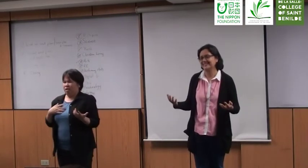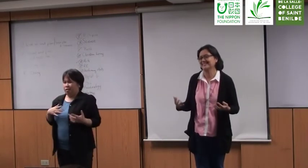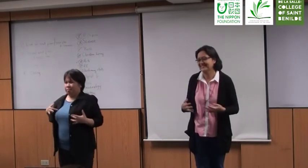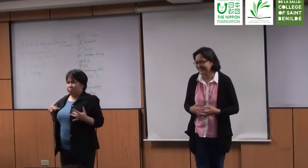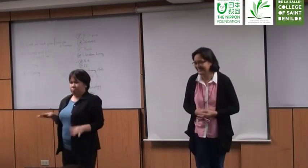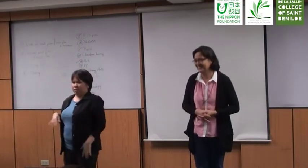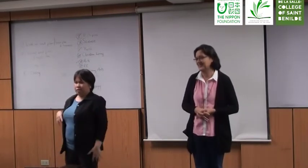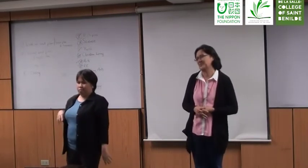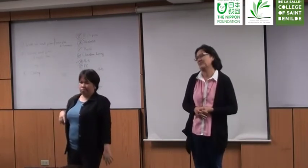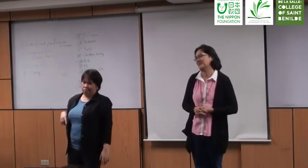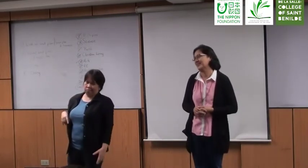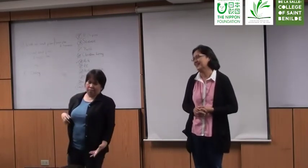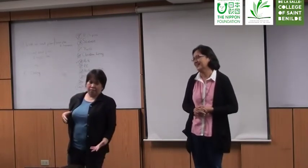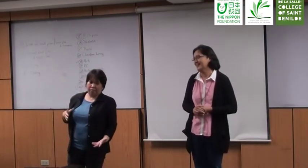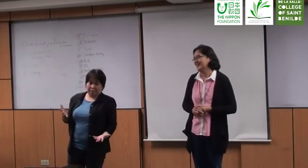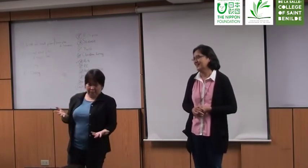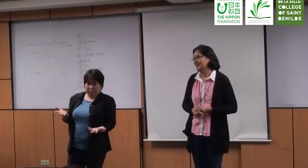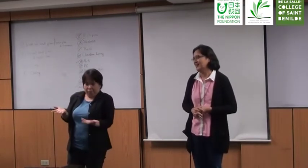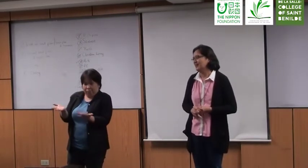care.